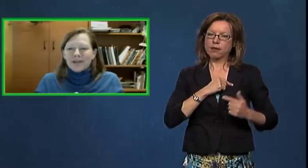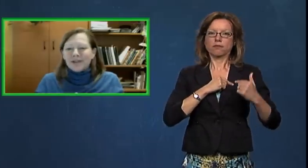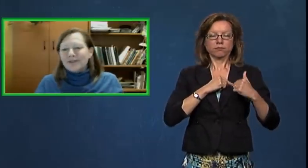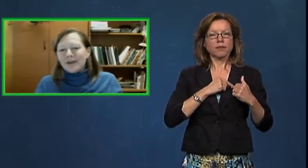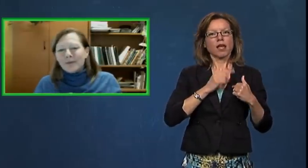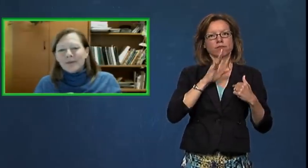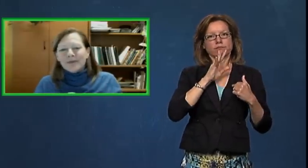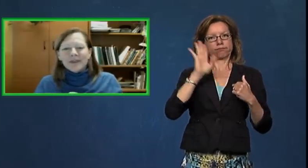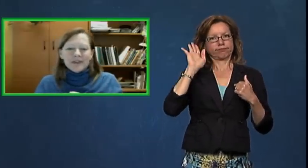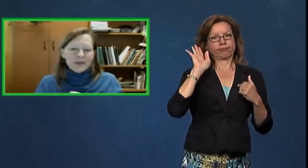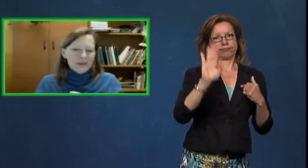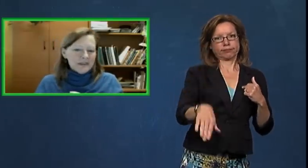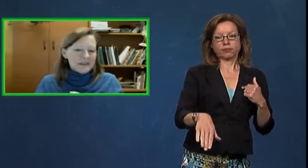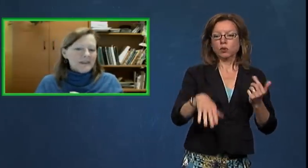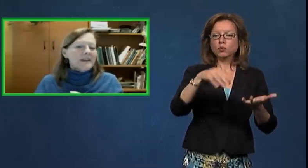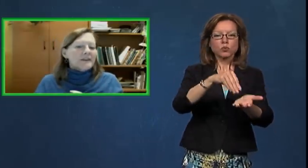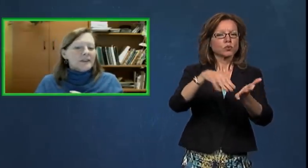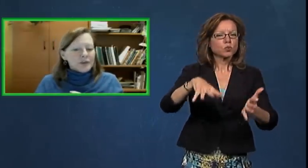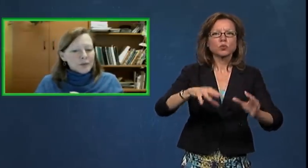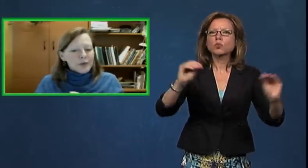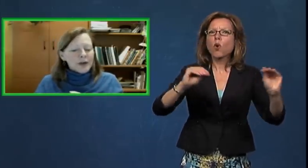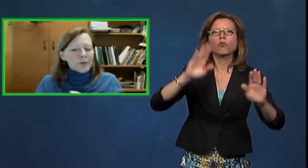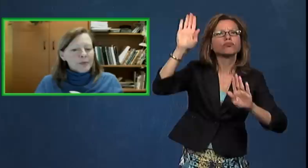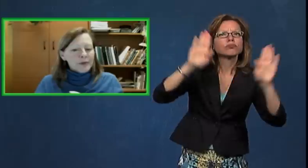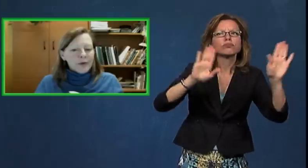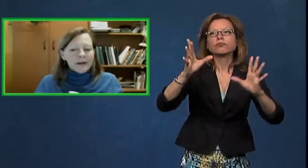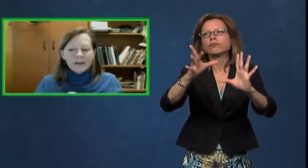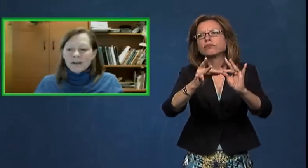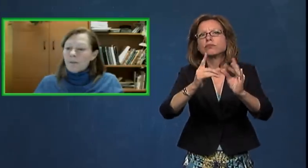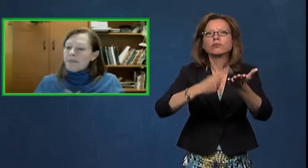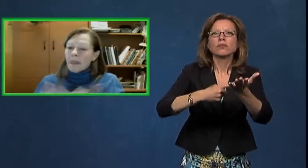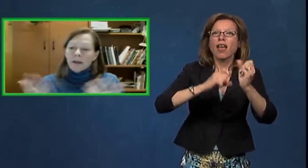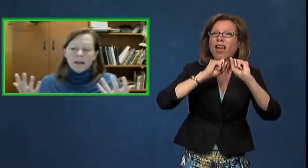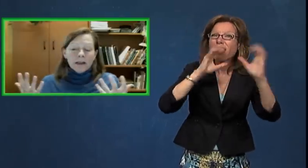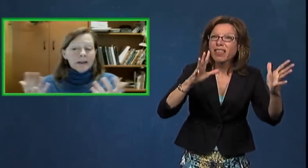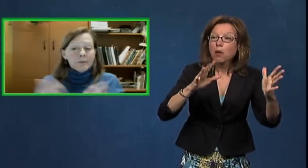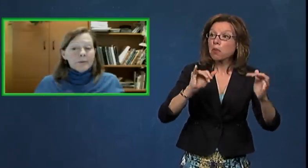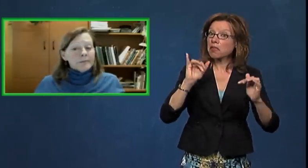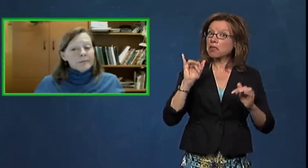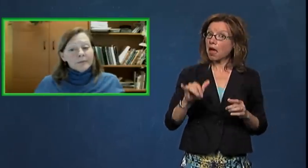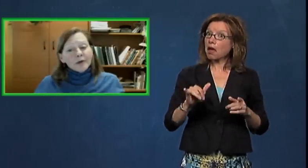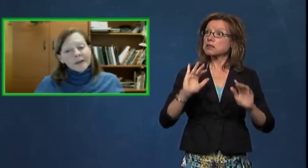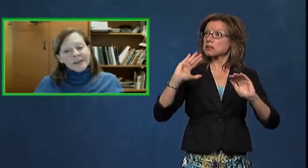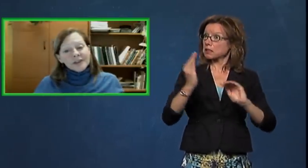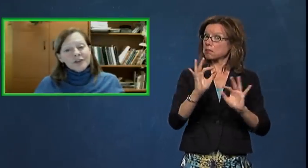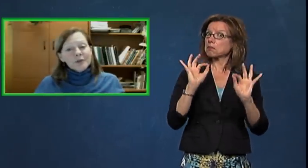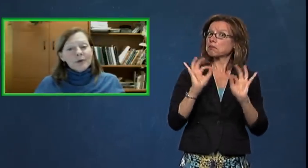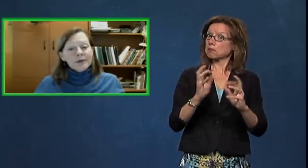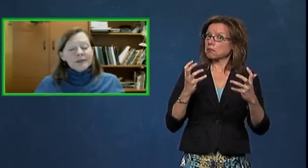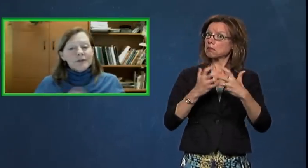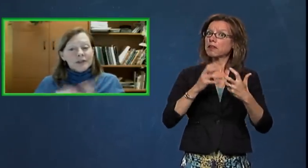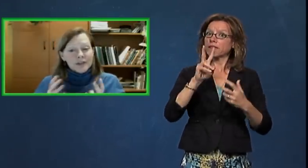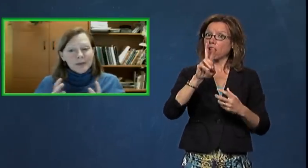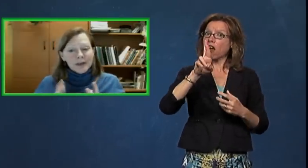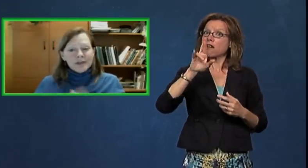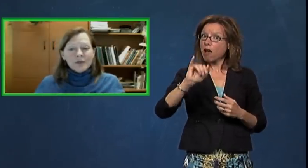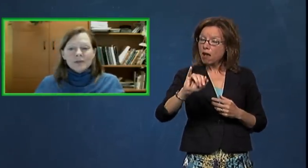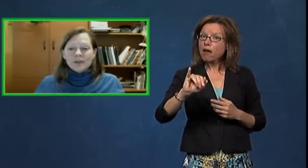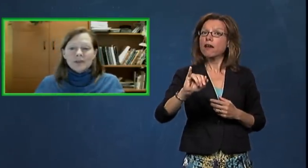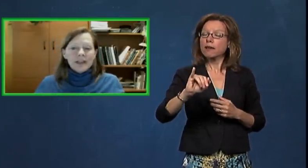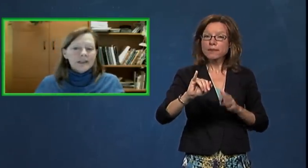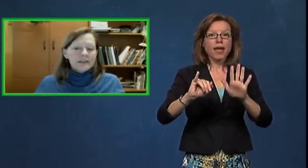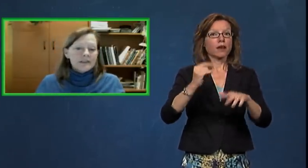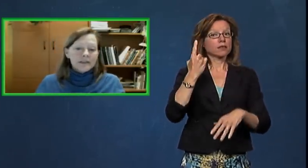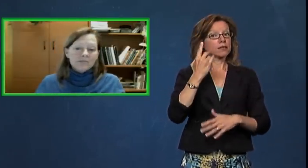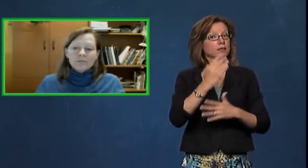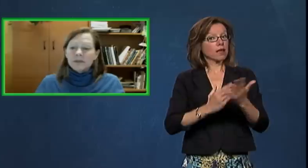participation from the students, this could work out pretty well. And one additional bonus for some deaf students is